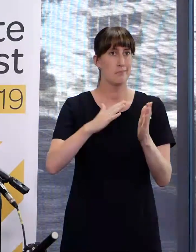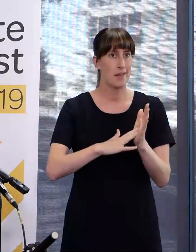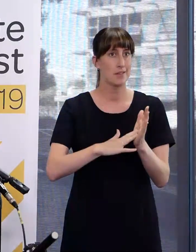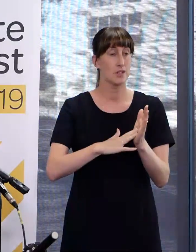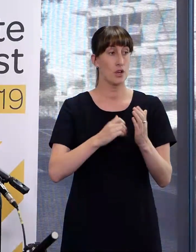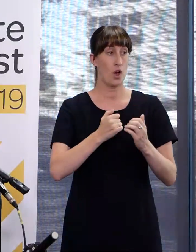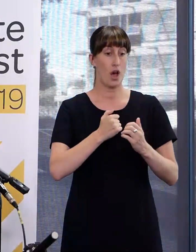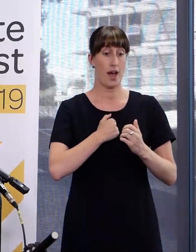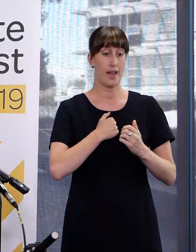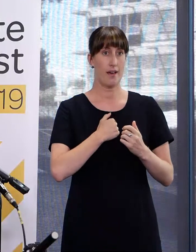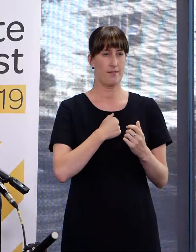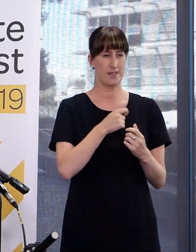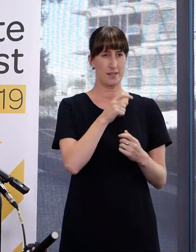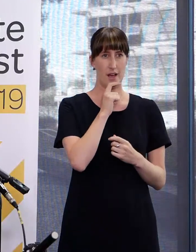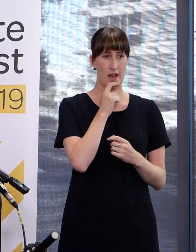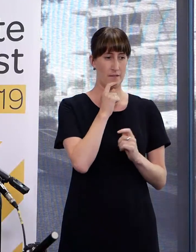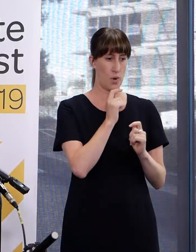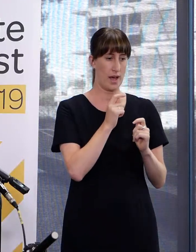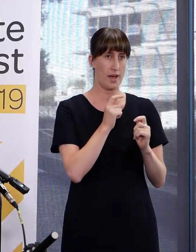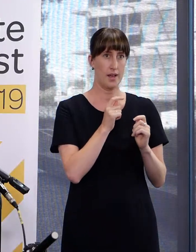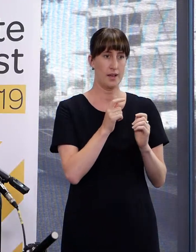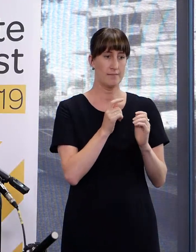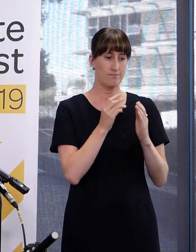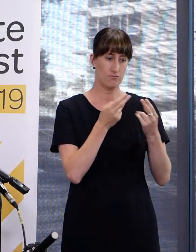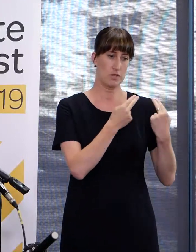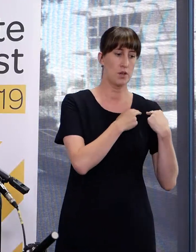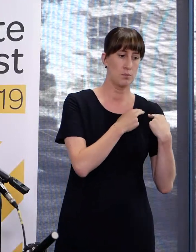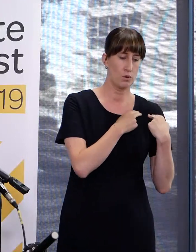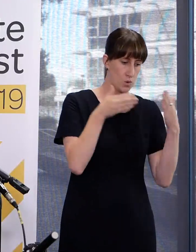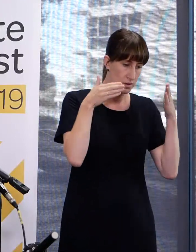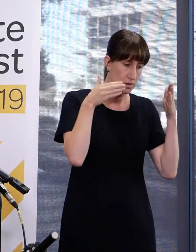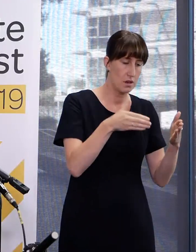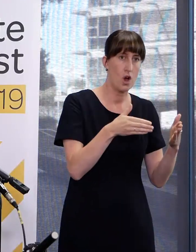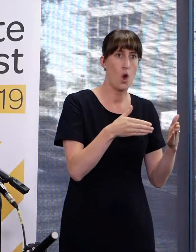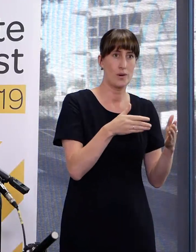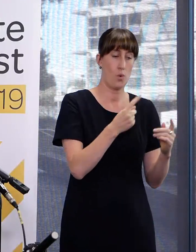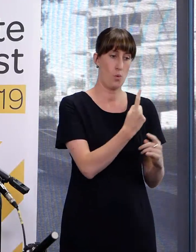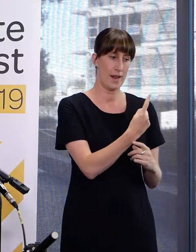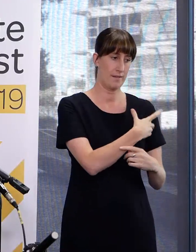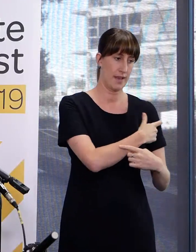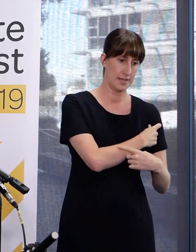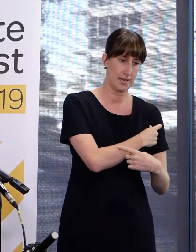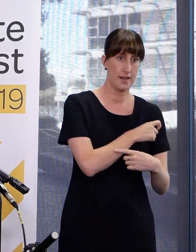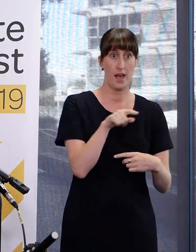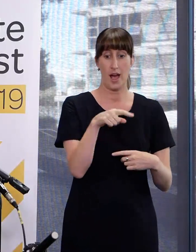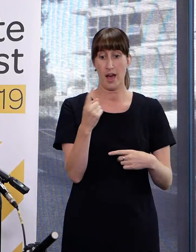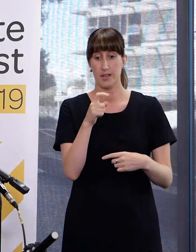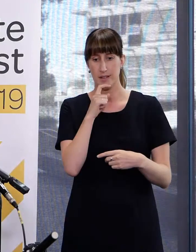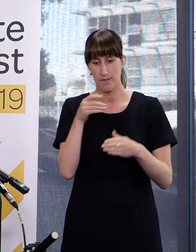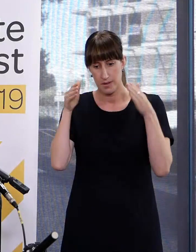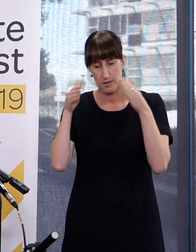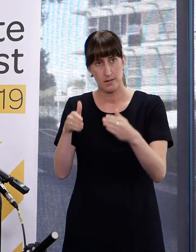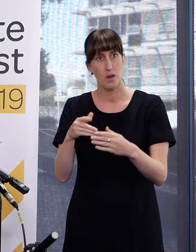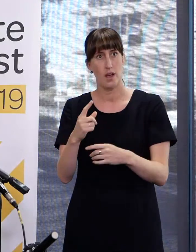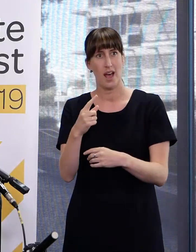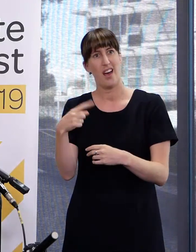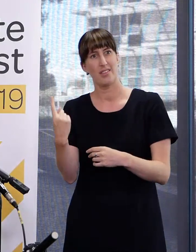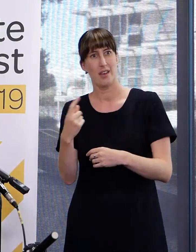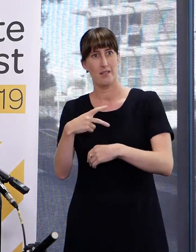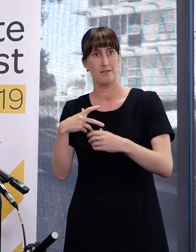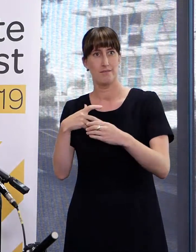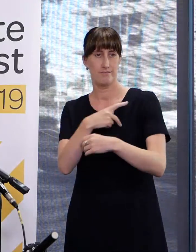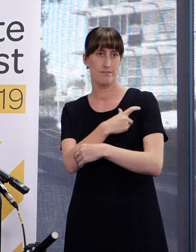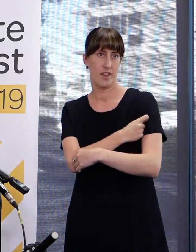each of the candidate vaccines. And so our planning means, and with the rolling submissions, it means that we're ready to go as soon as we